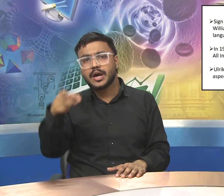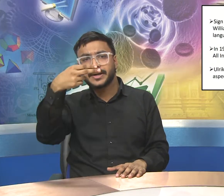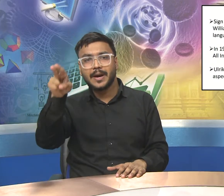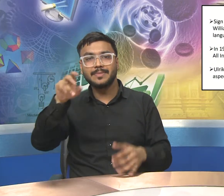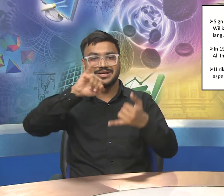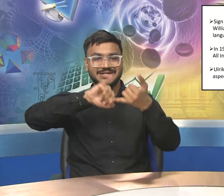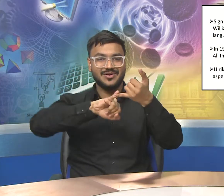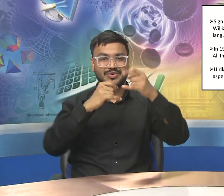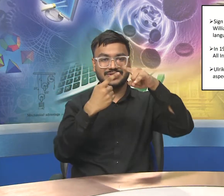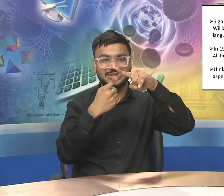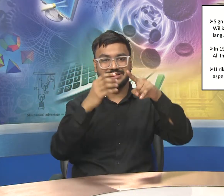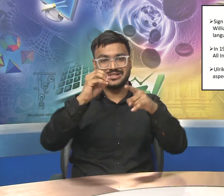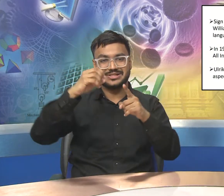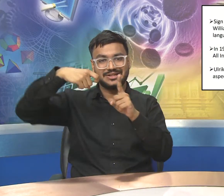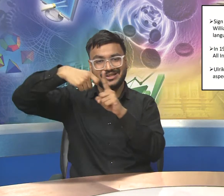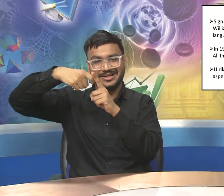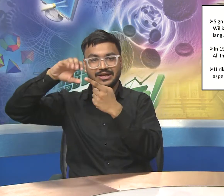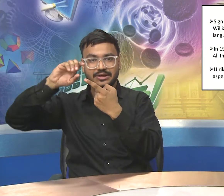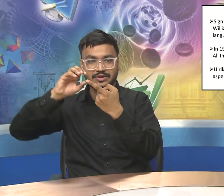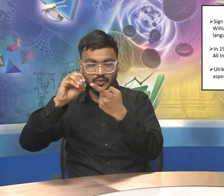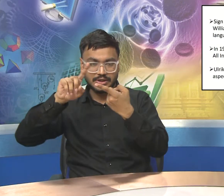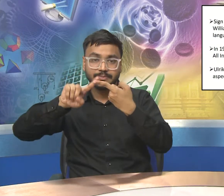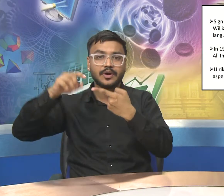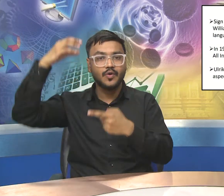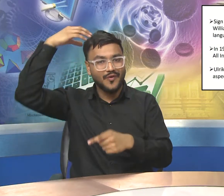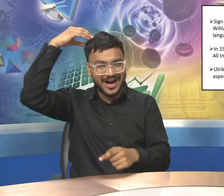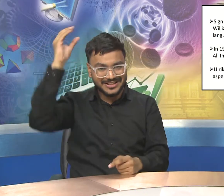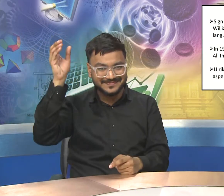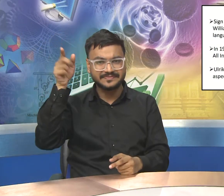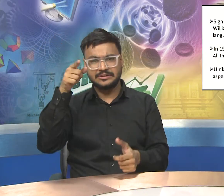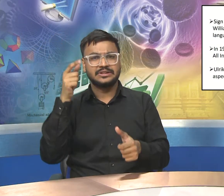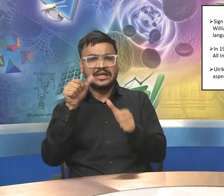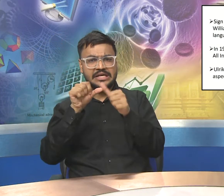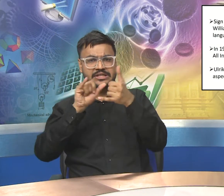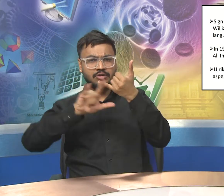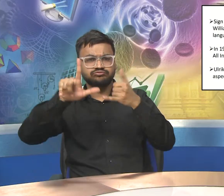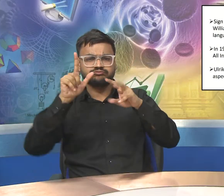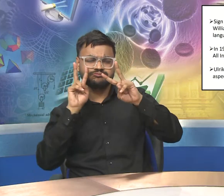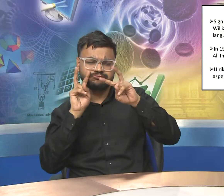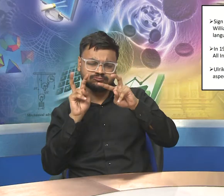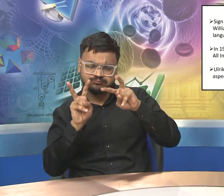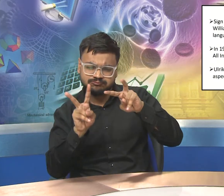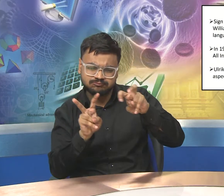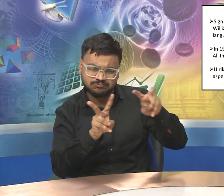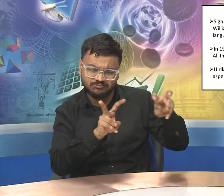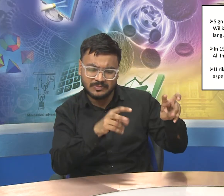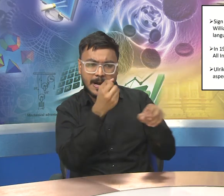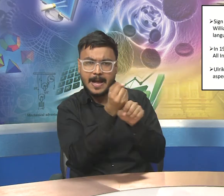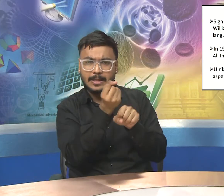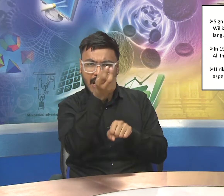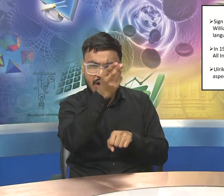Stoke showed that ASL was complete and true language like